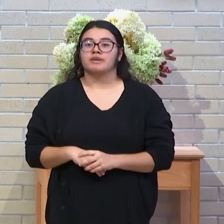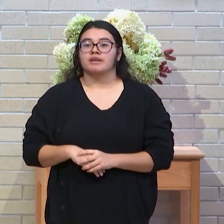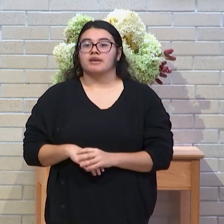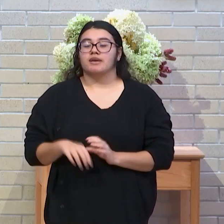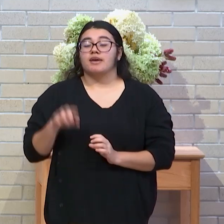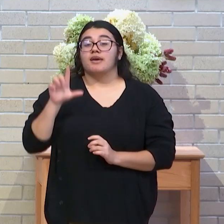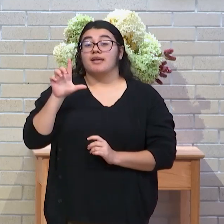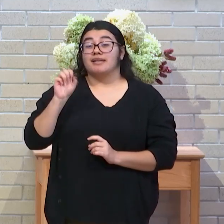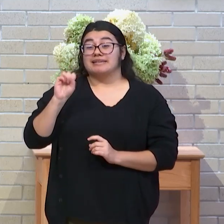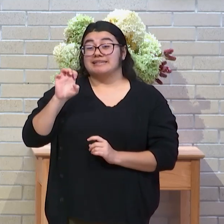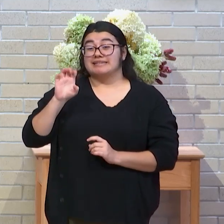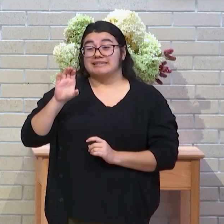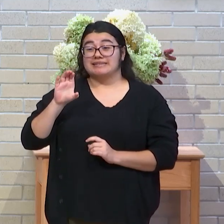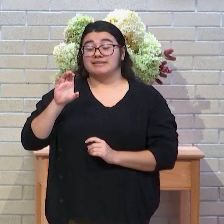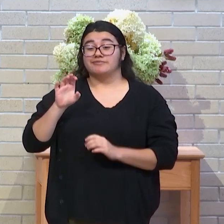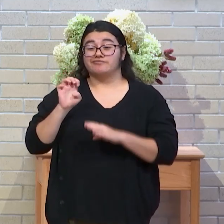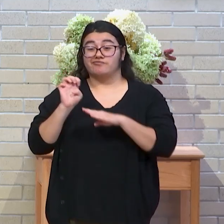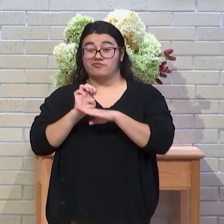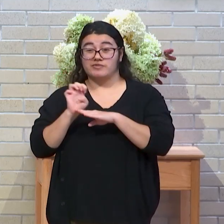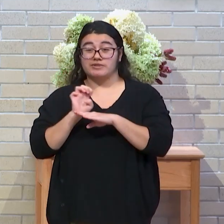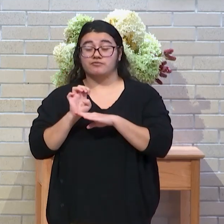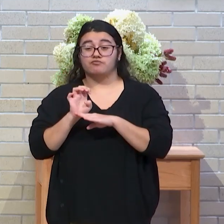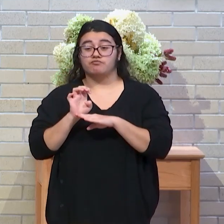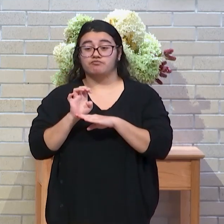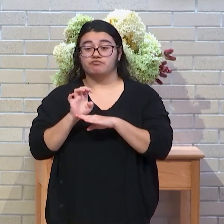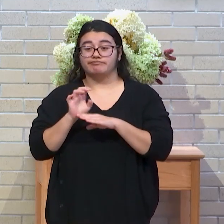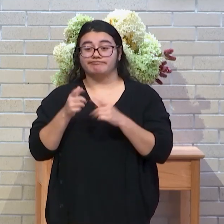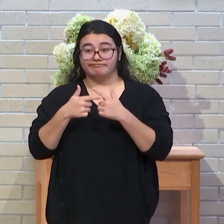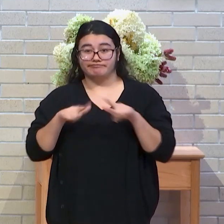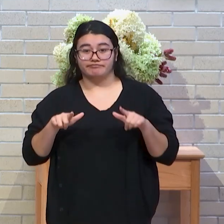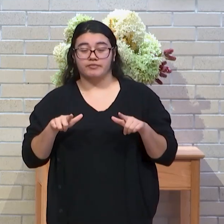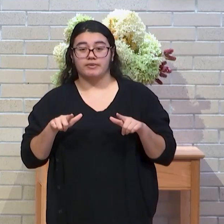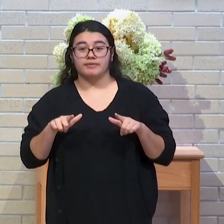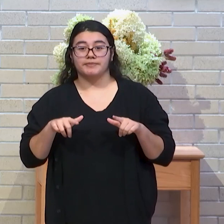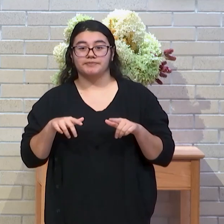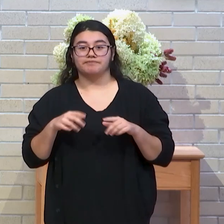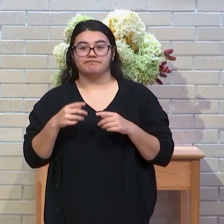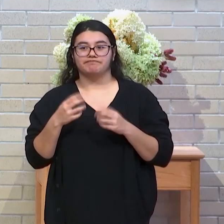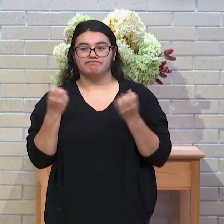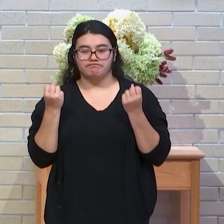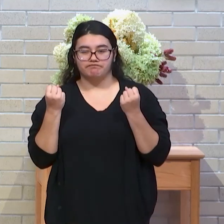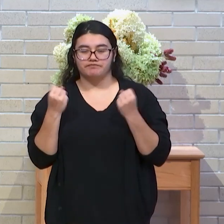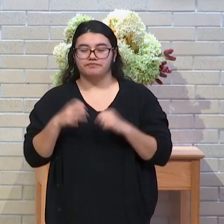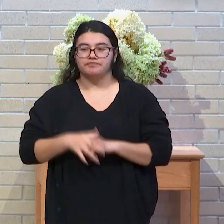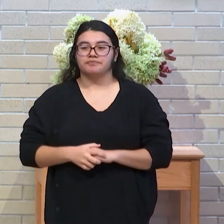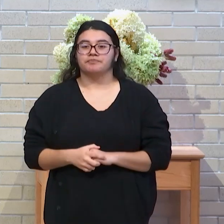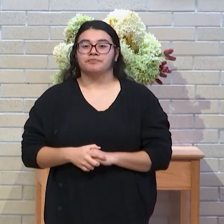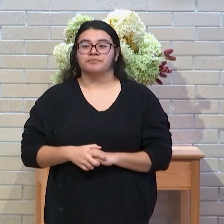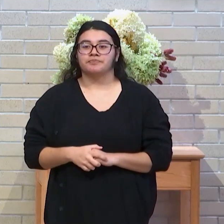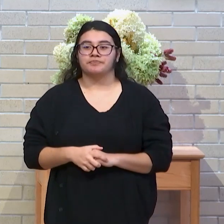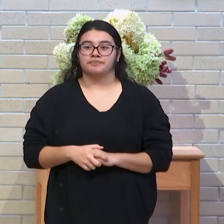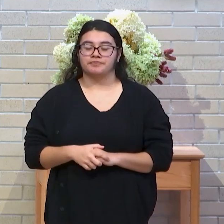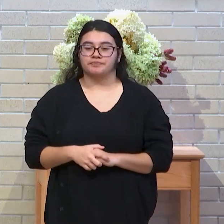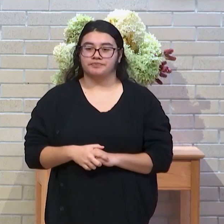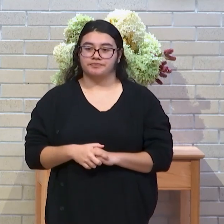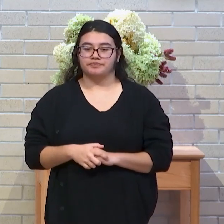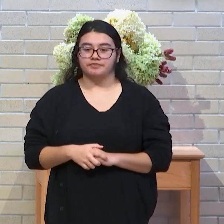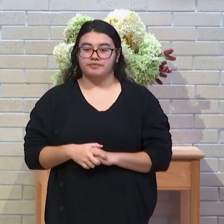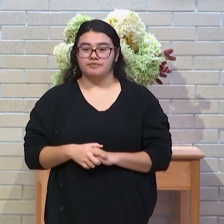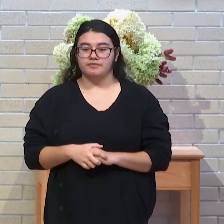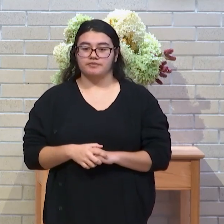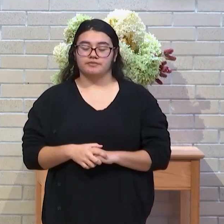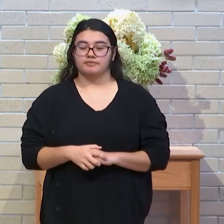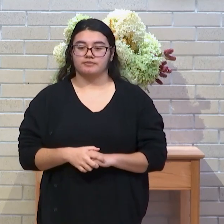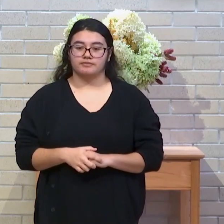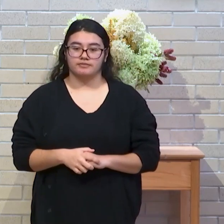highlight of my whole trip. SST matters because the lifetime commitments that were reinforced by SST and the ASL interpreting